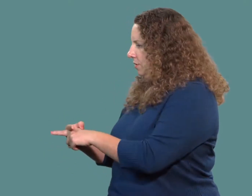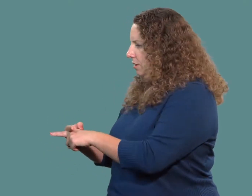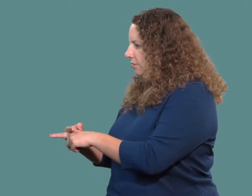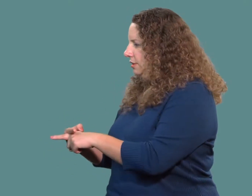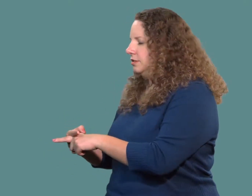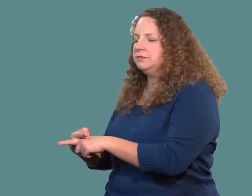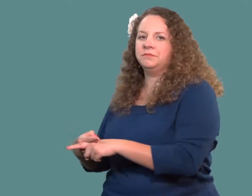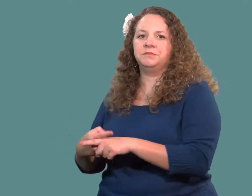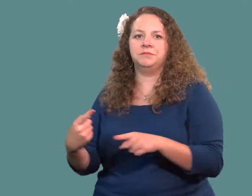Conflict.